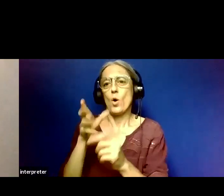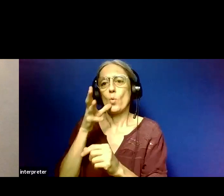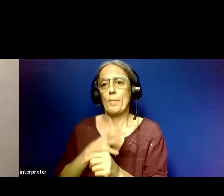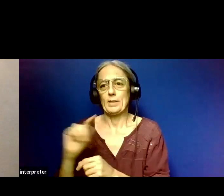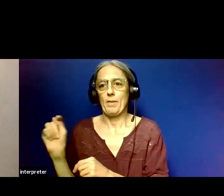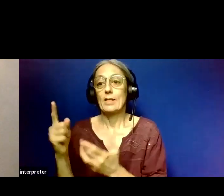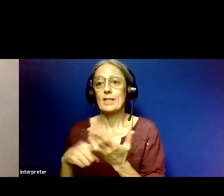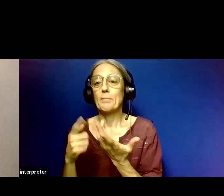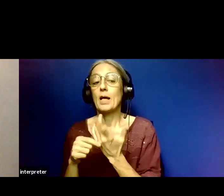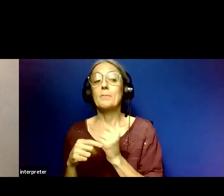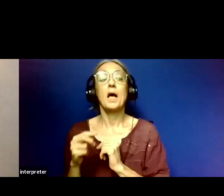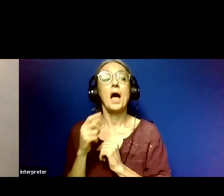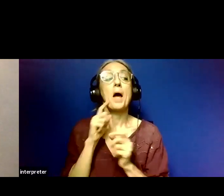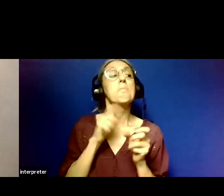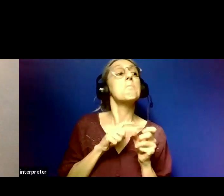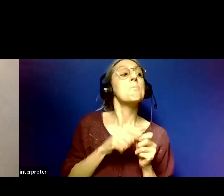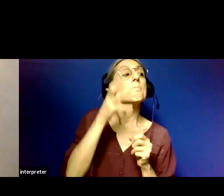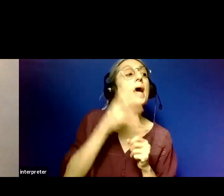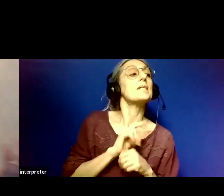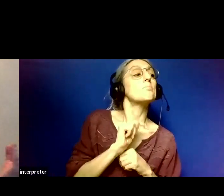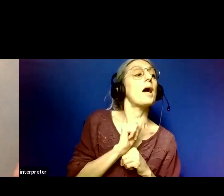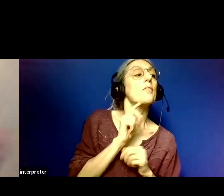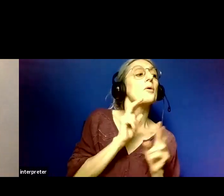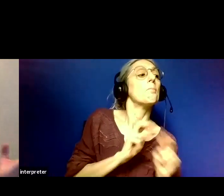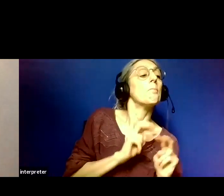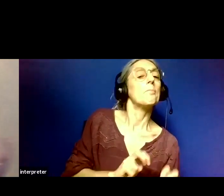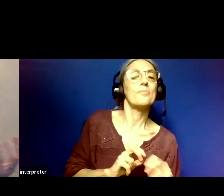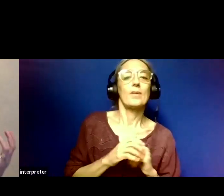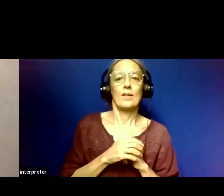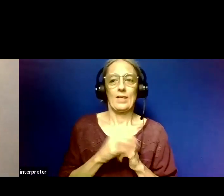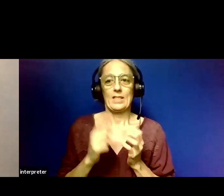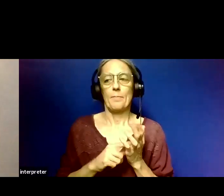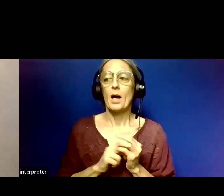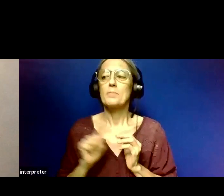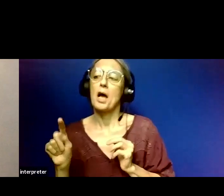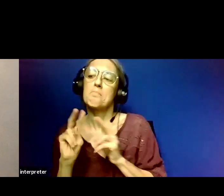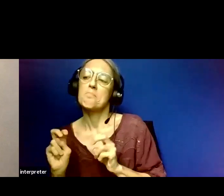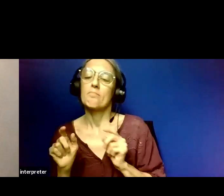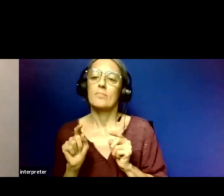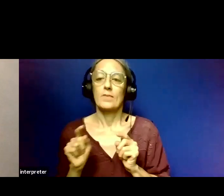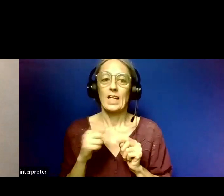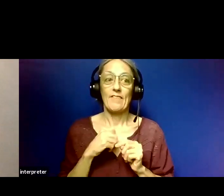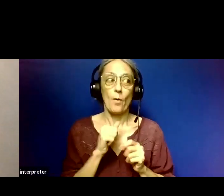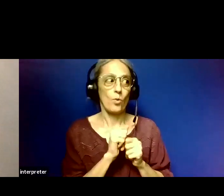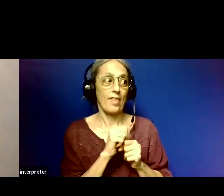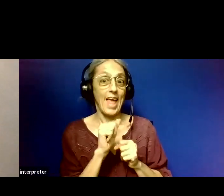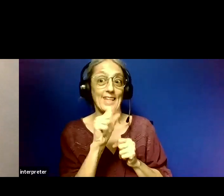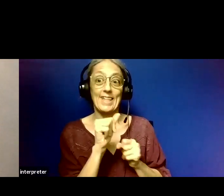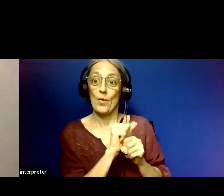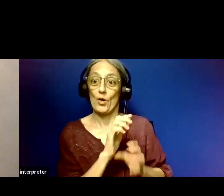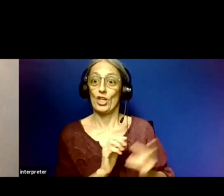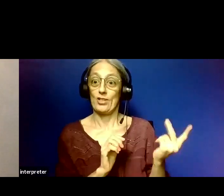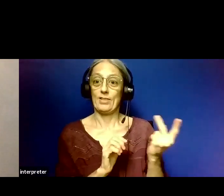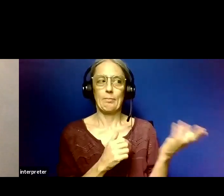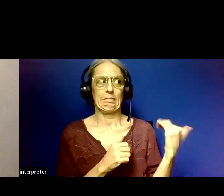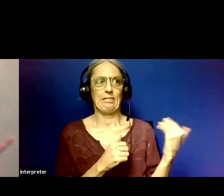the bathrooms. And if I'm with a colleague, an ADA colleague, I would come and say, come in and look at this. This is terrible. And we would look at all the things. And sometimes